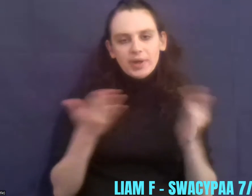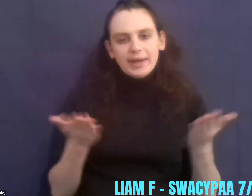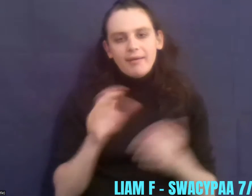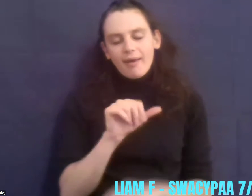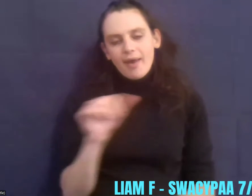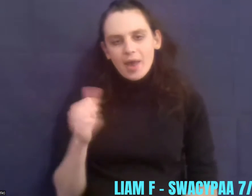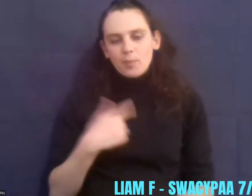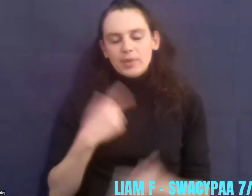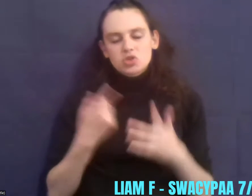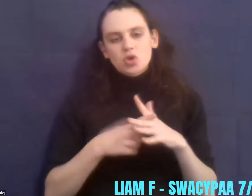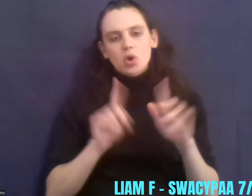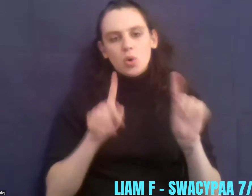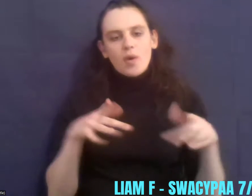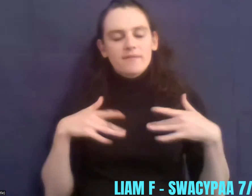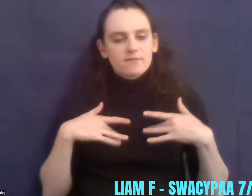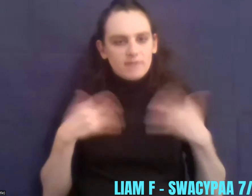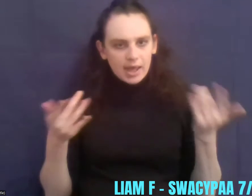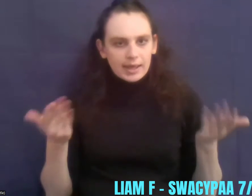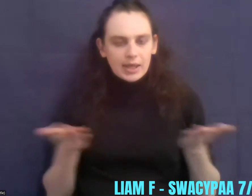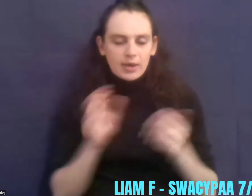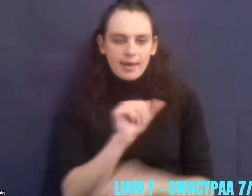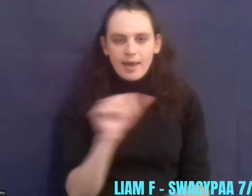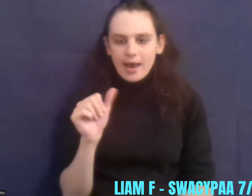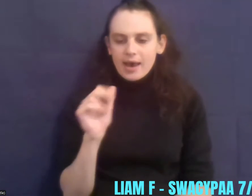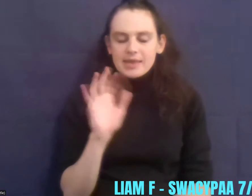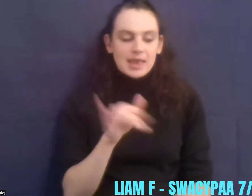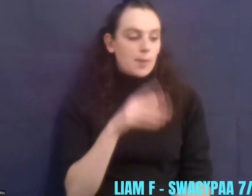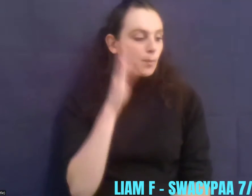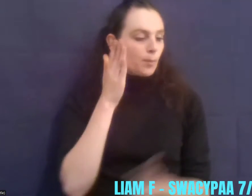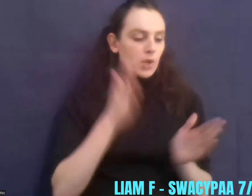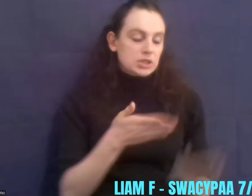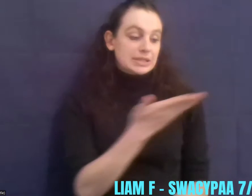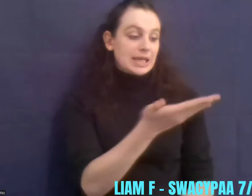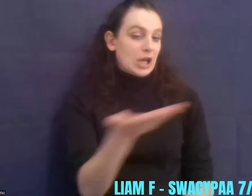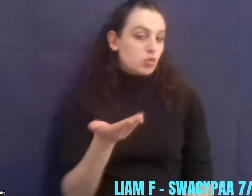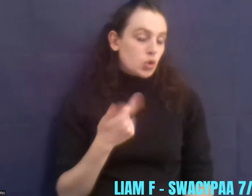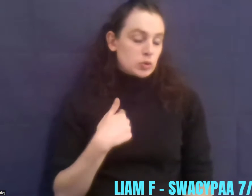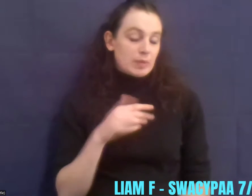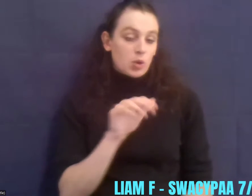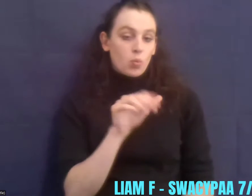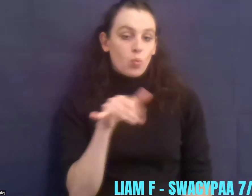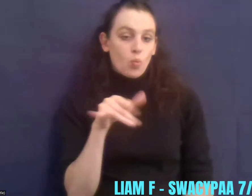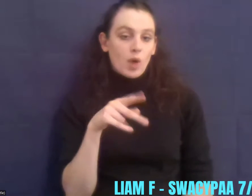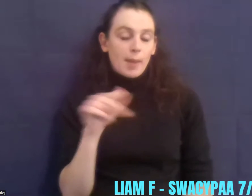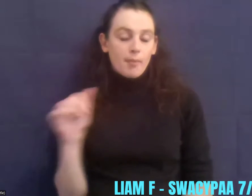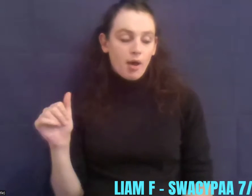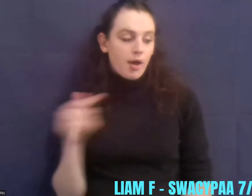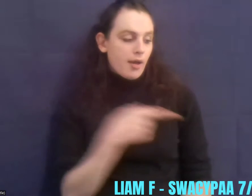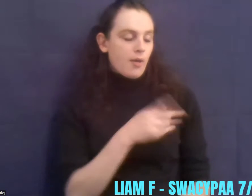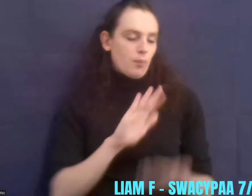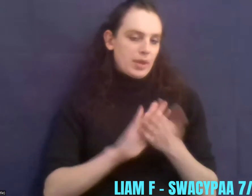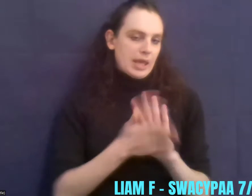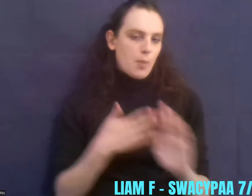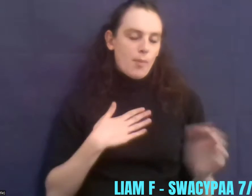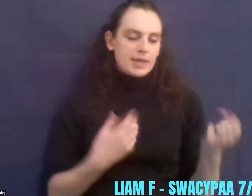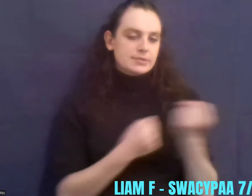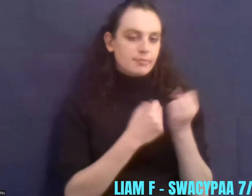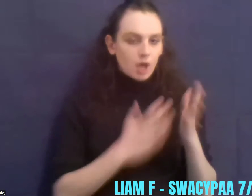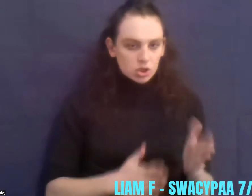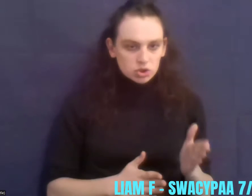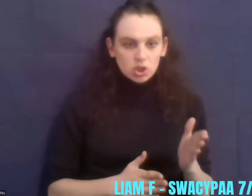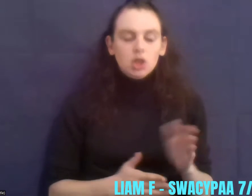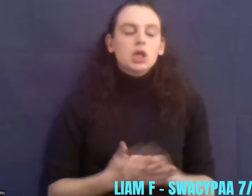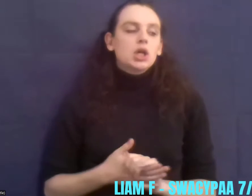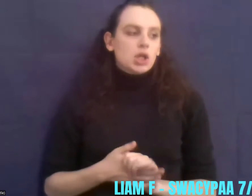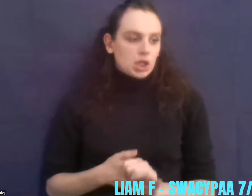that gentleman who introduced me to YPAW became my sponsor, and we got into the work. And the growth that I was